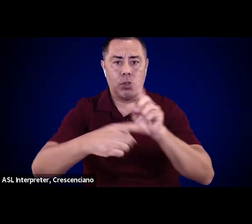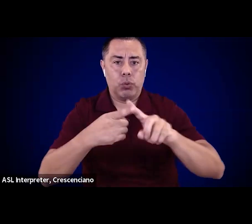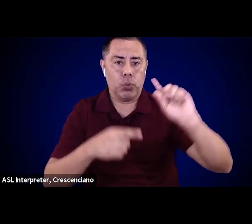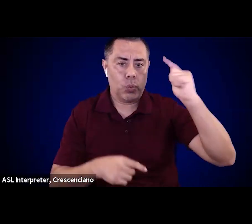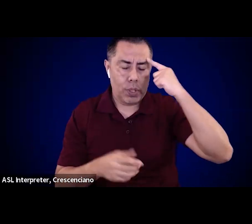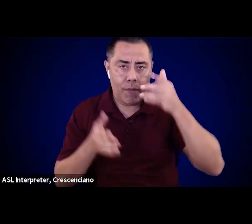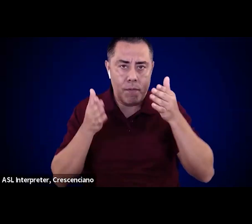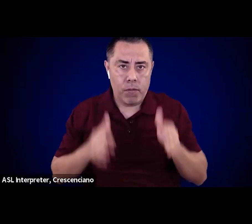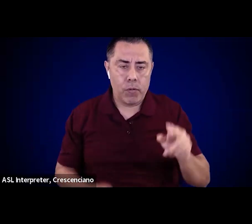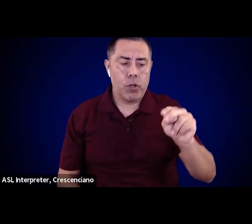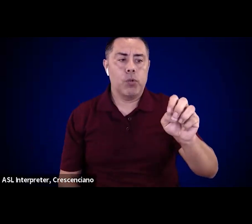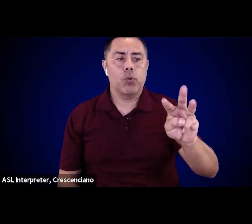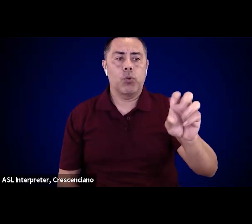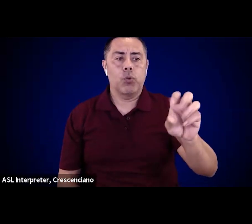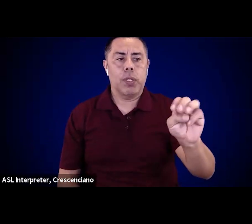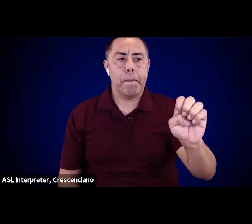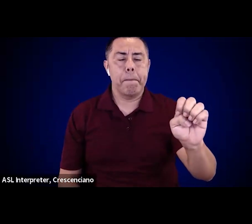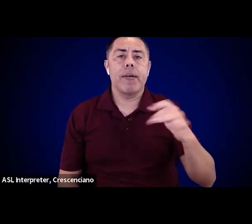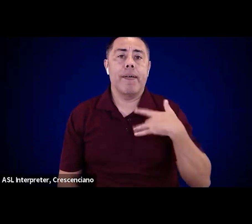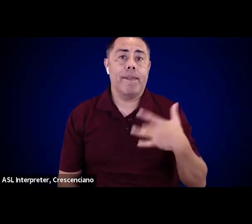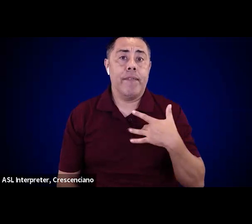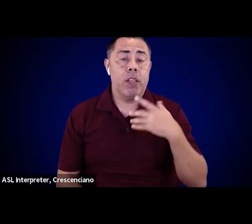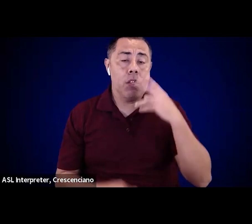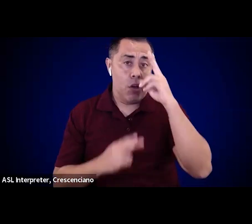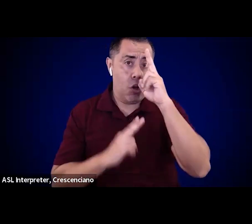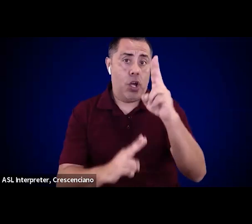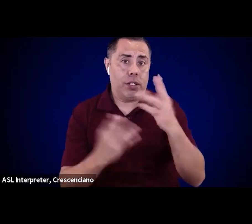I'm honored to be with you here today.